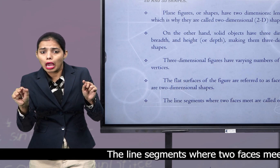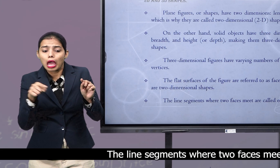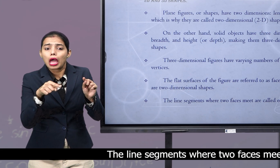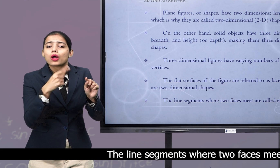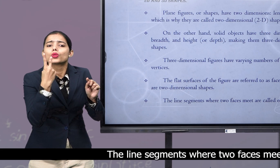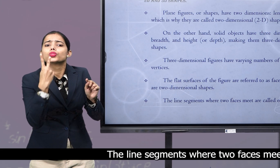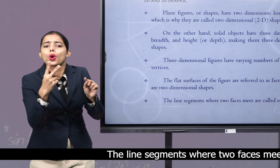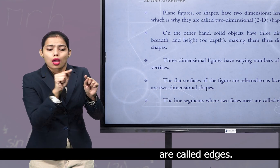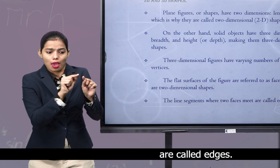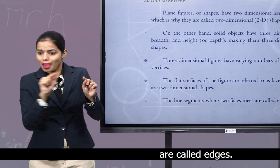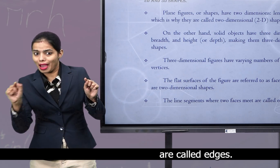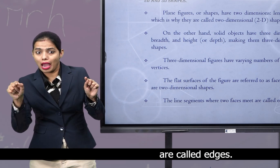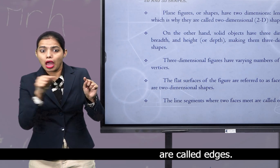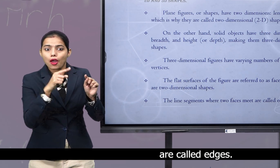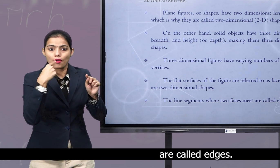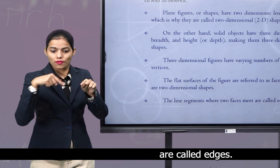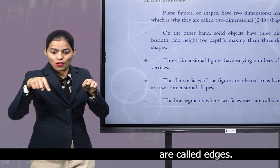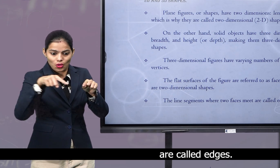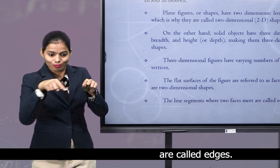meet are called edges.